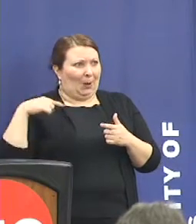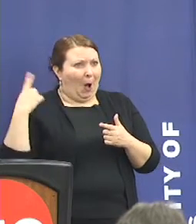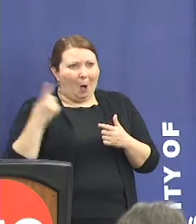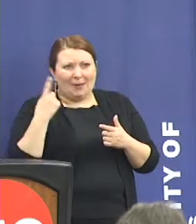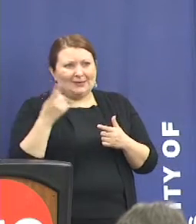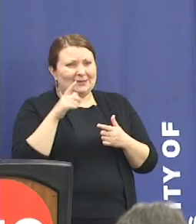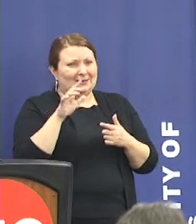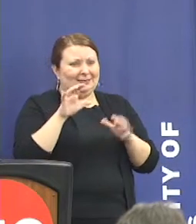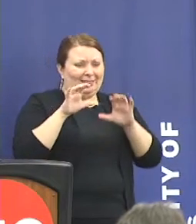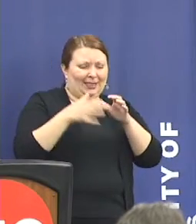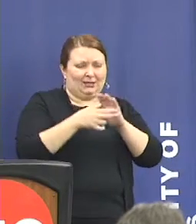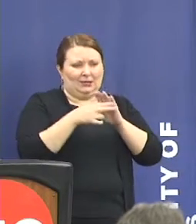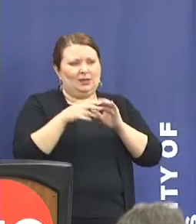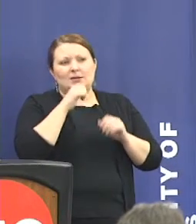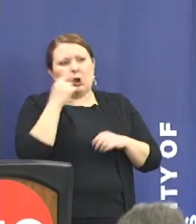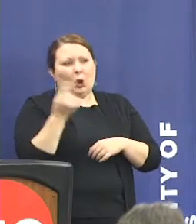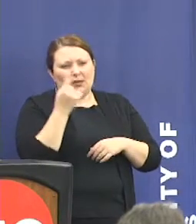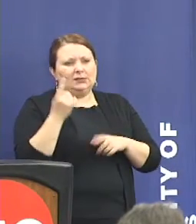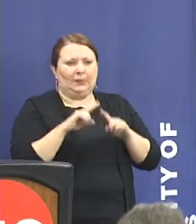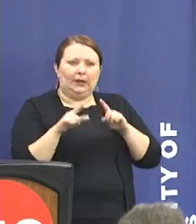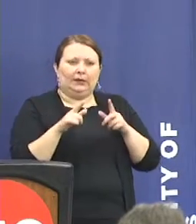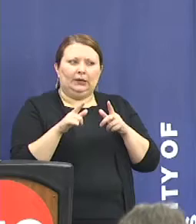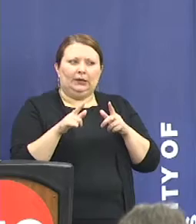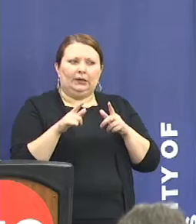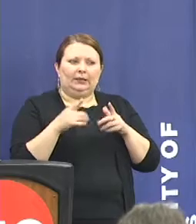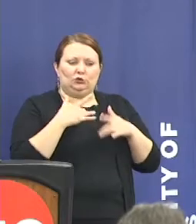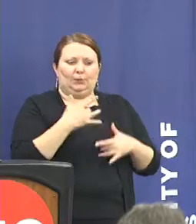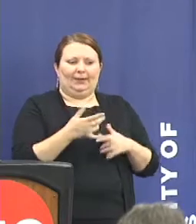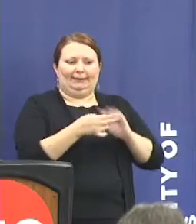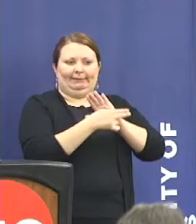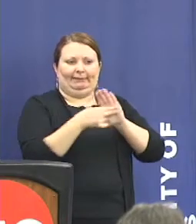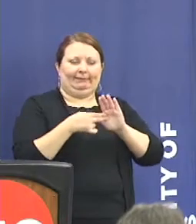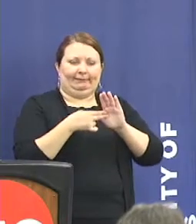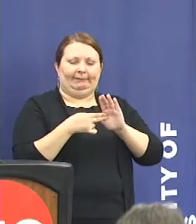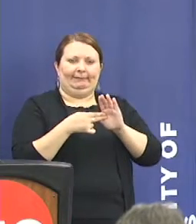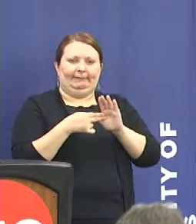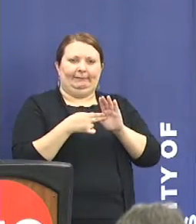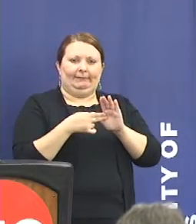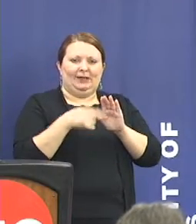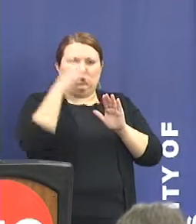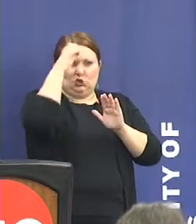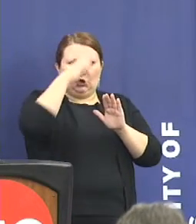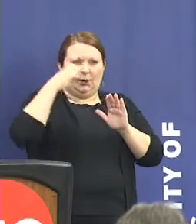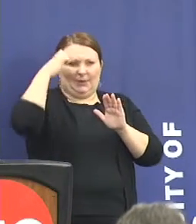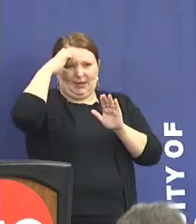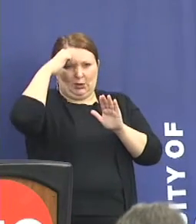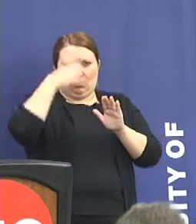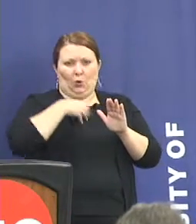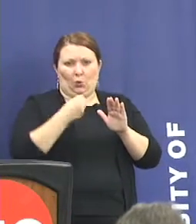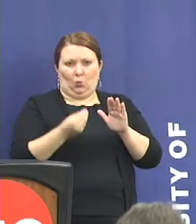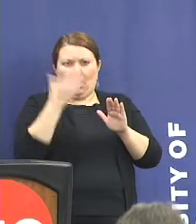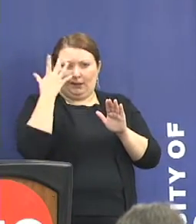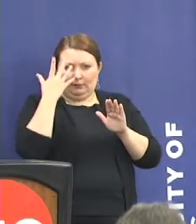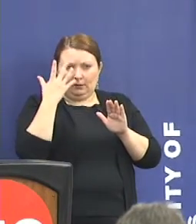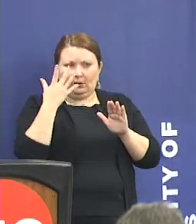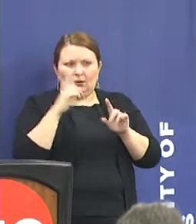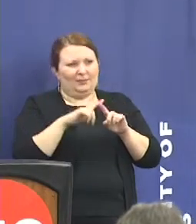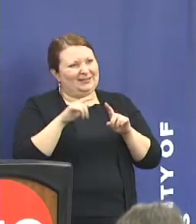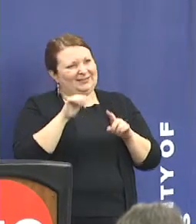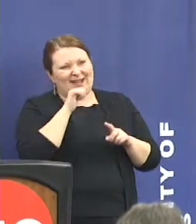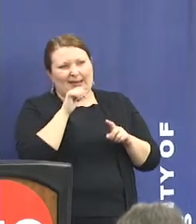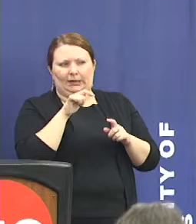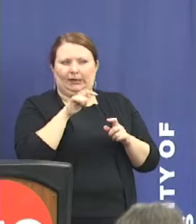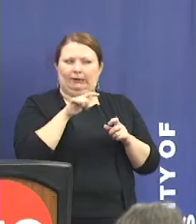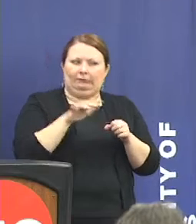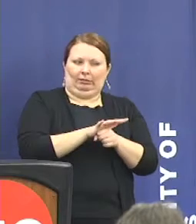were always classified, or not always, but the trend was to be classified as European or white, but not